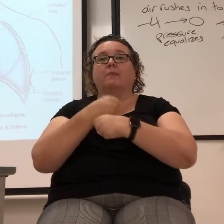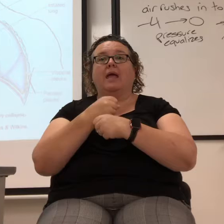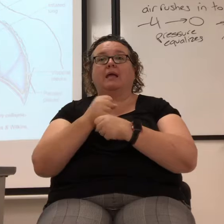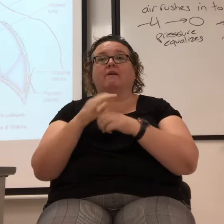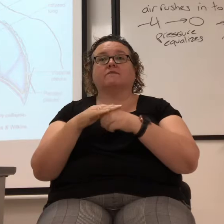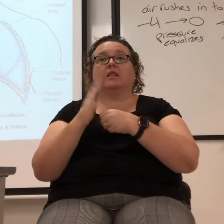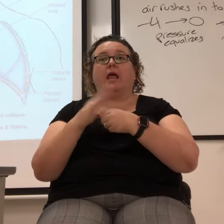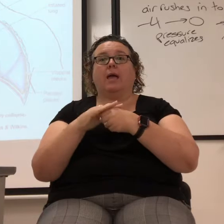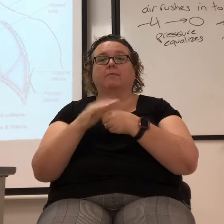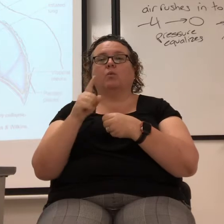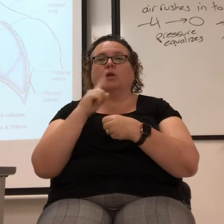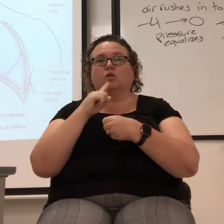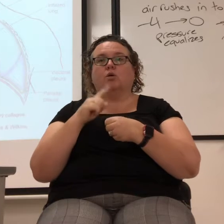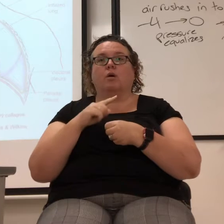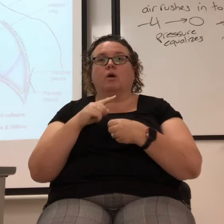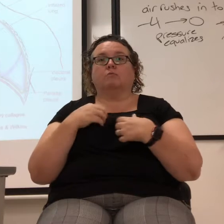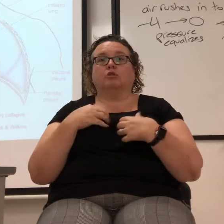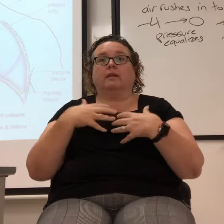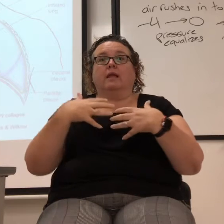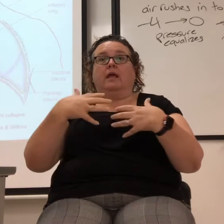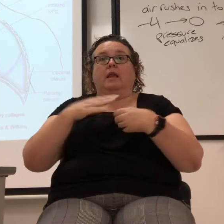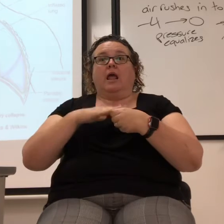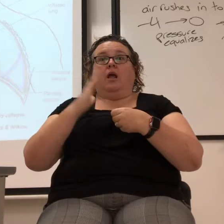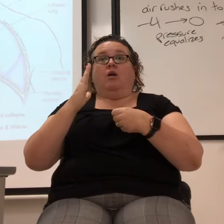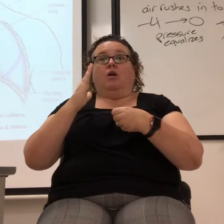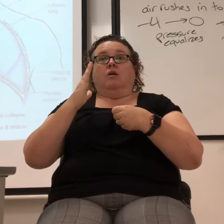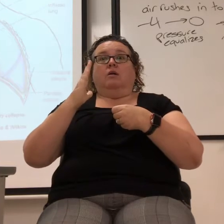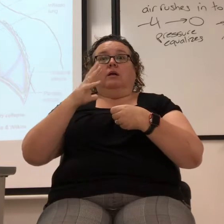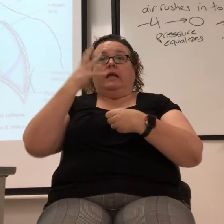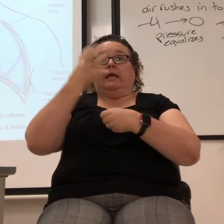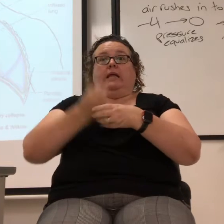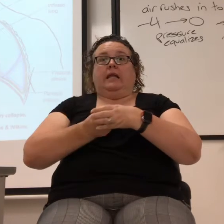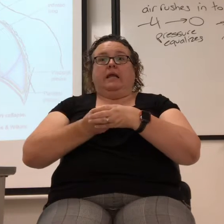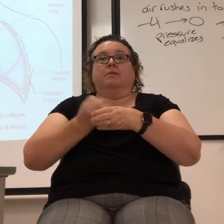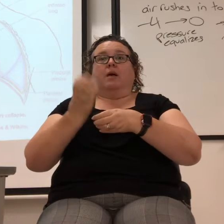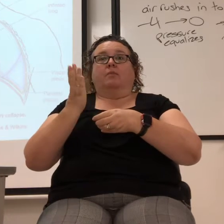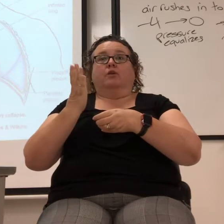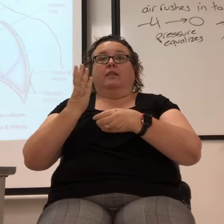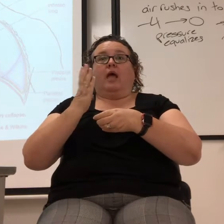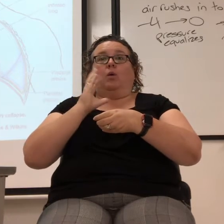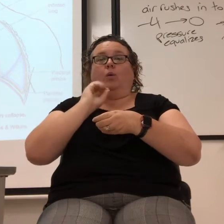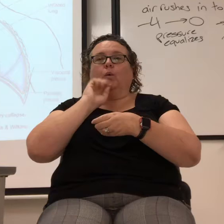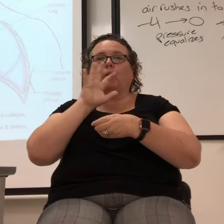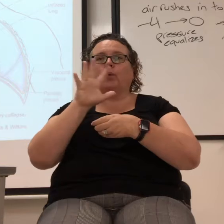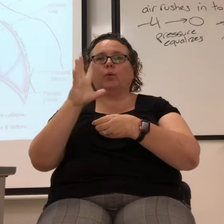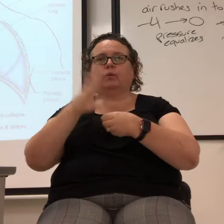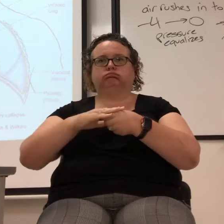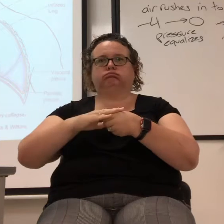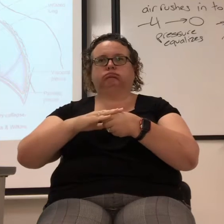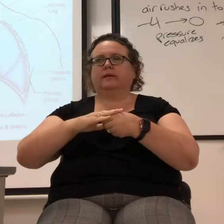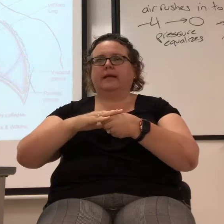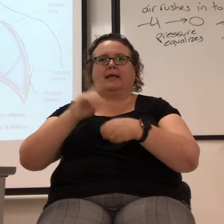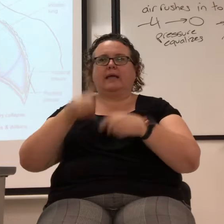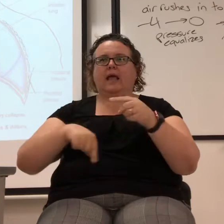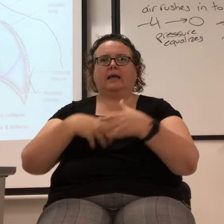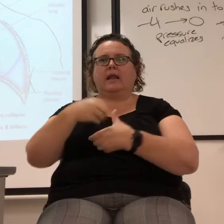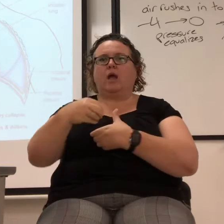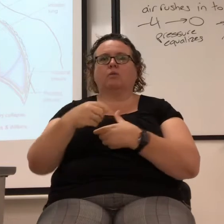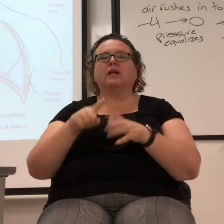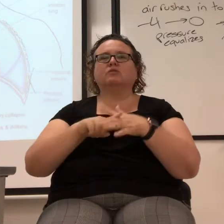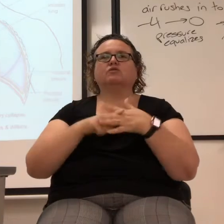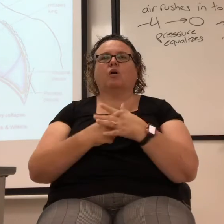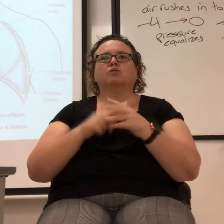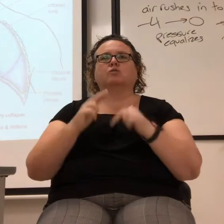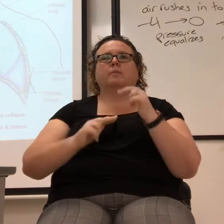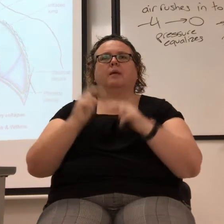breathe in, air can get in, but then you breathe out, closes the flap, air can't escape, it starts to build tension in the